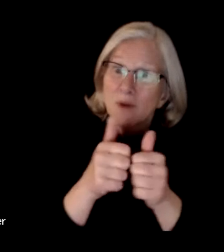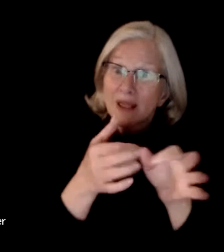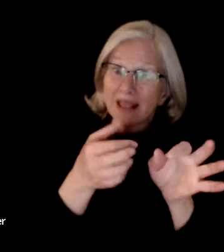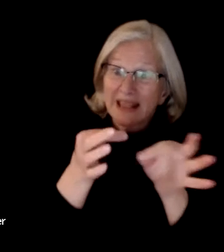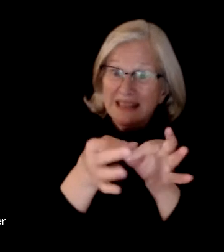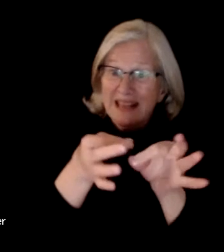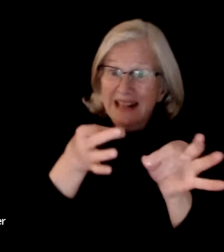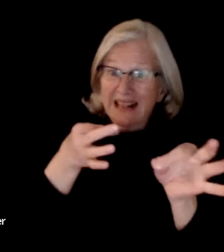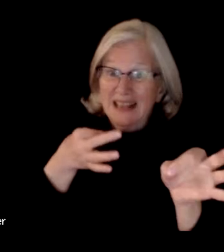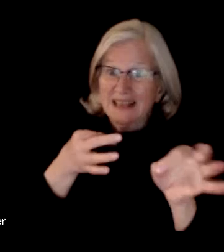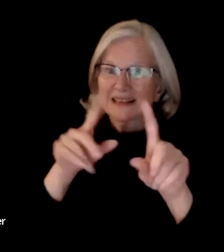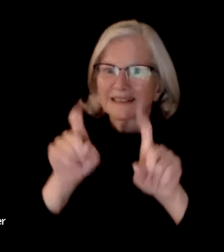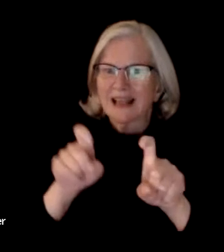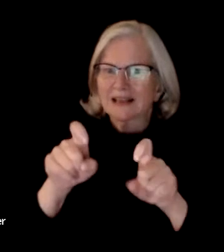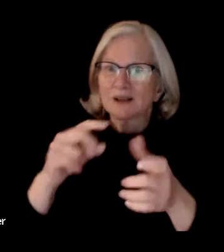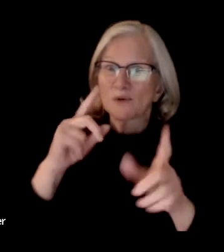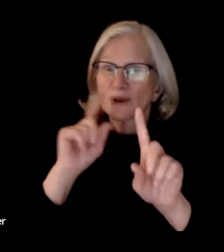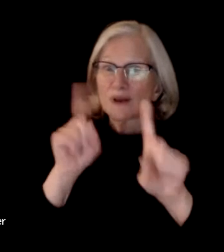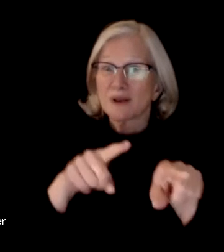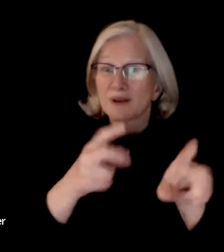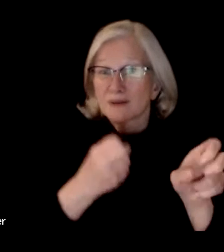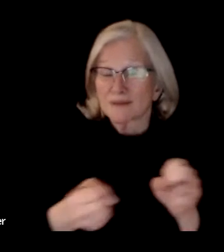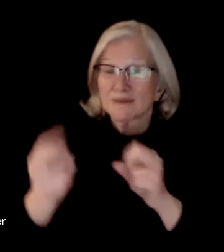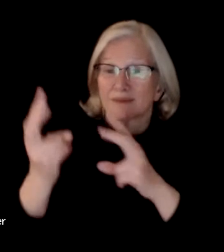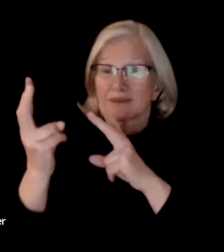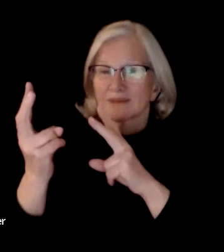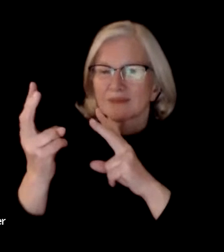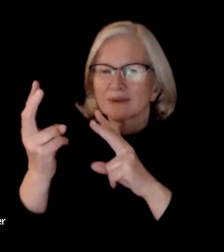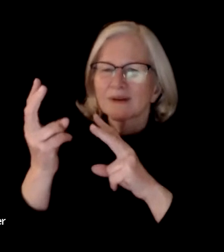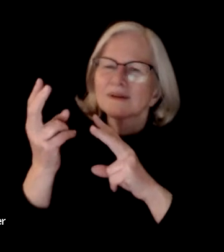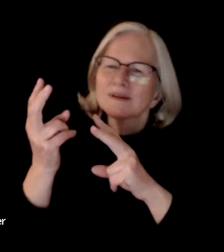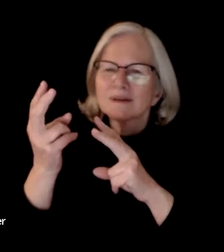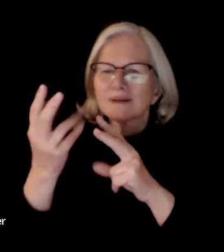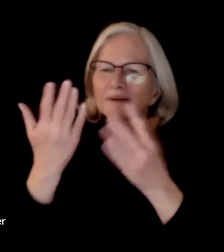we reported today were short by